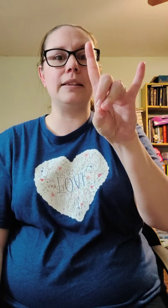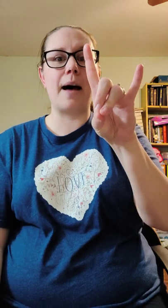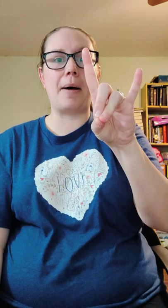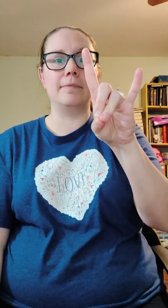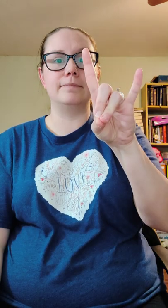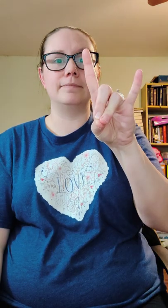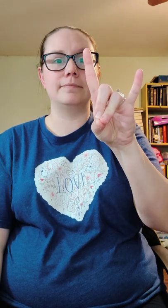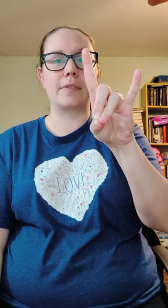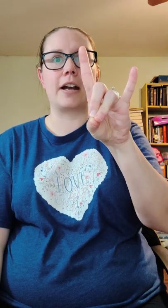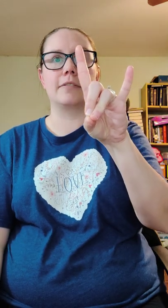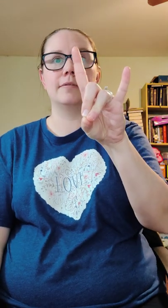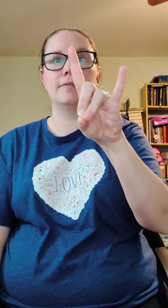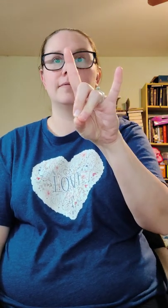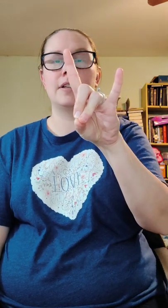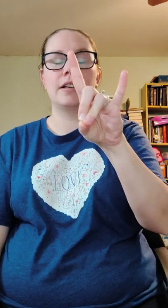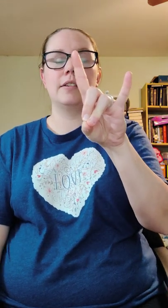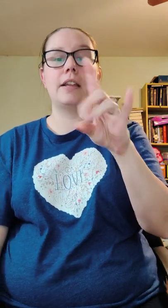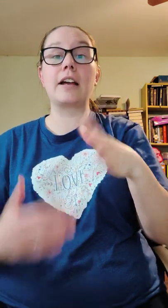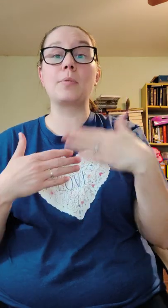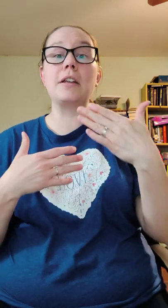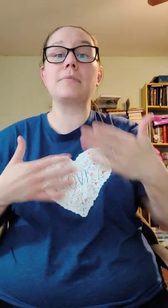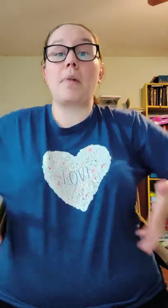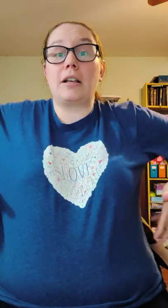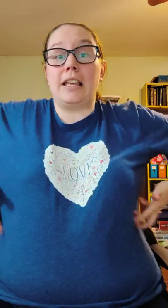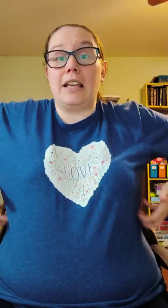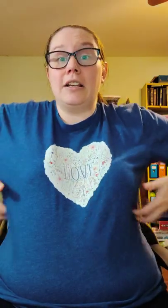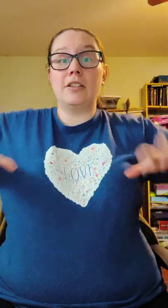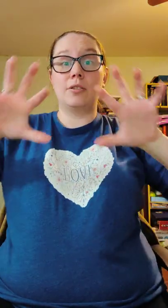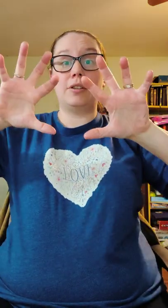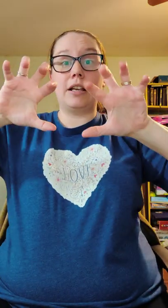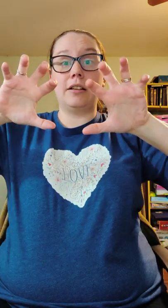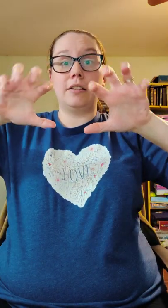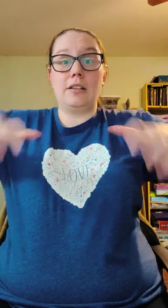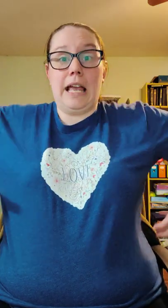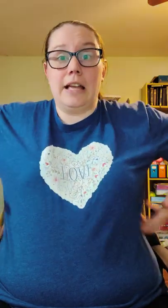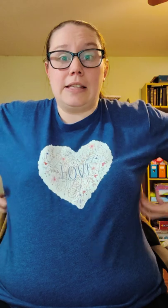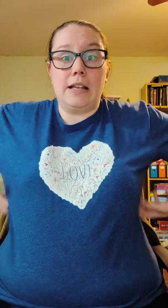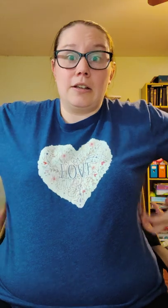Llama. There. Next one is monkey. So, take hands and...